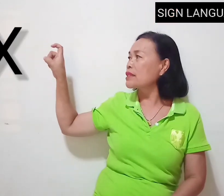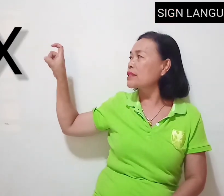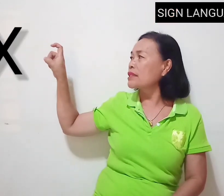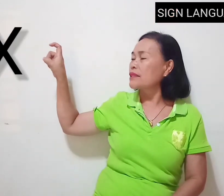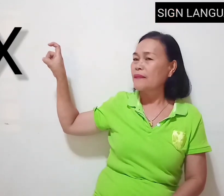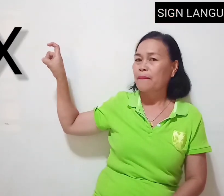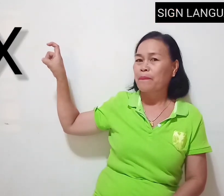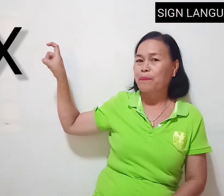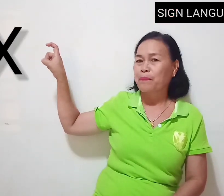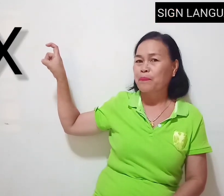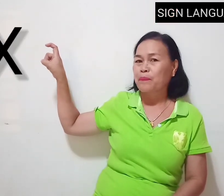X.